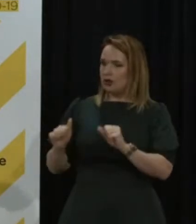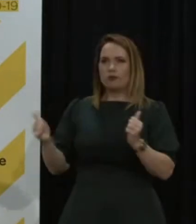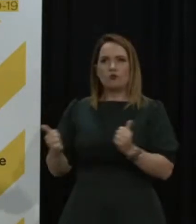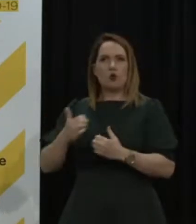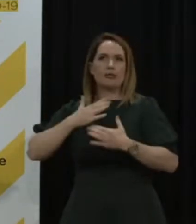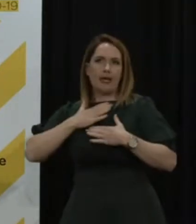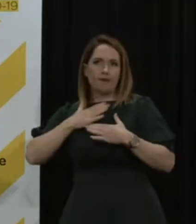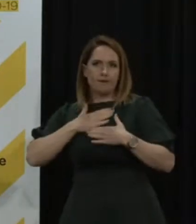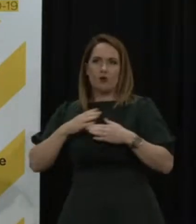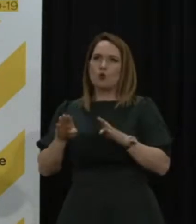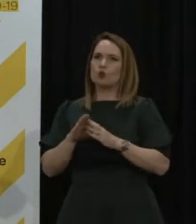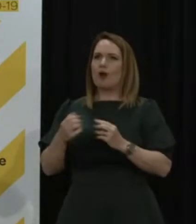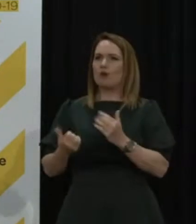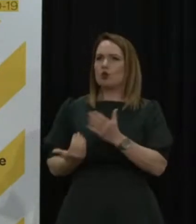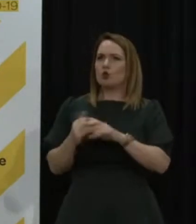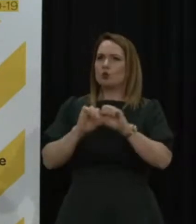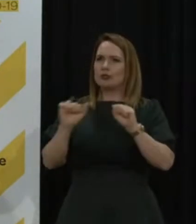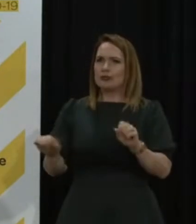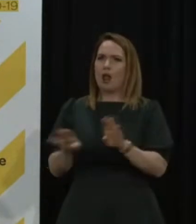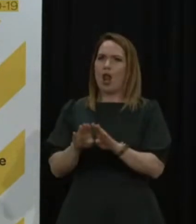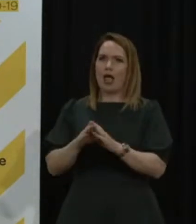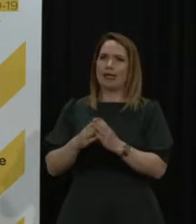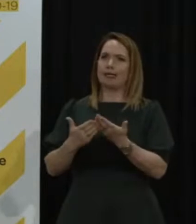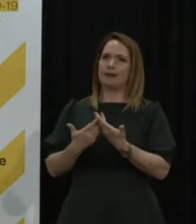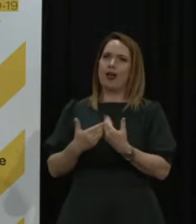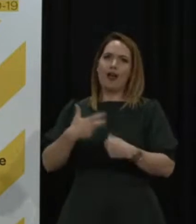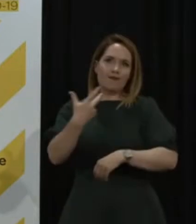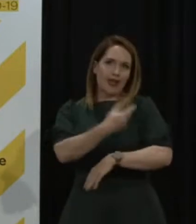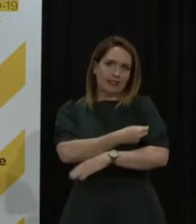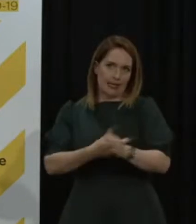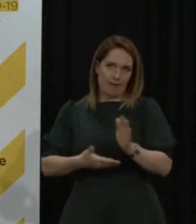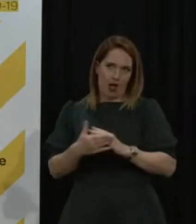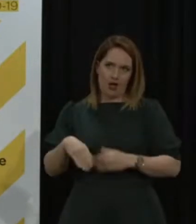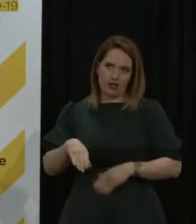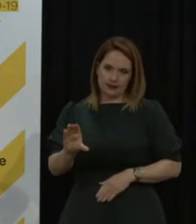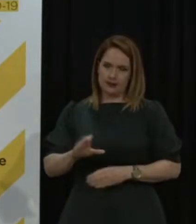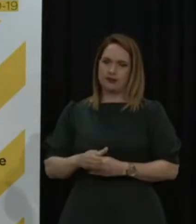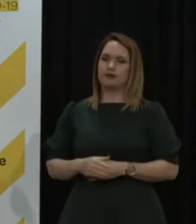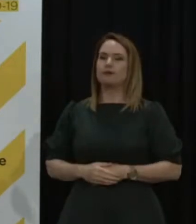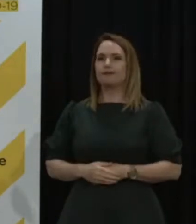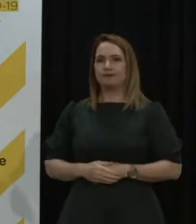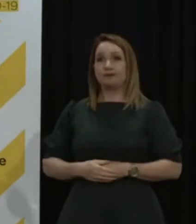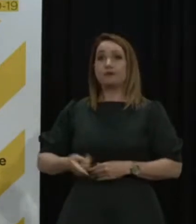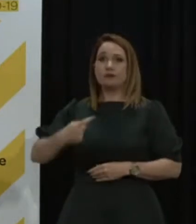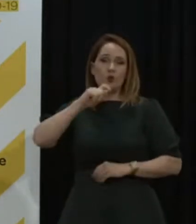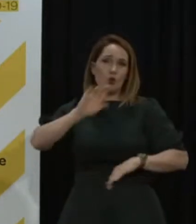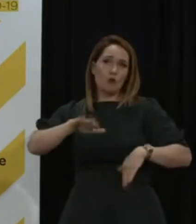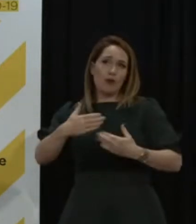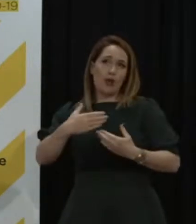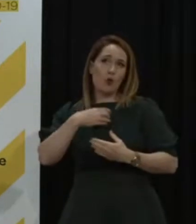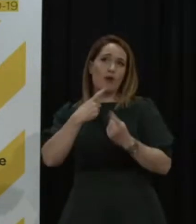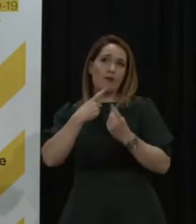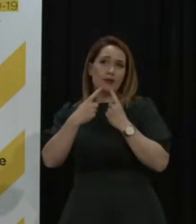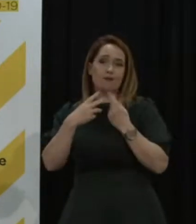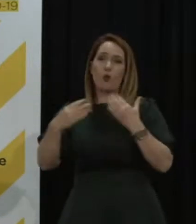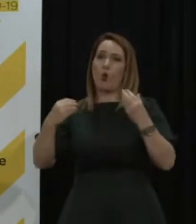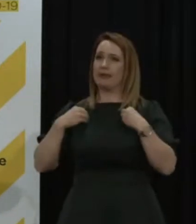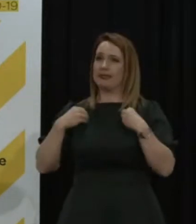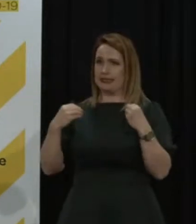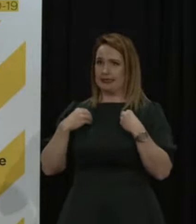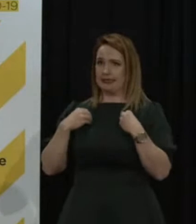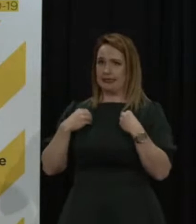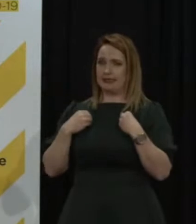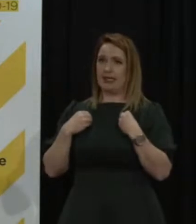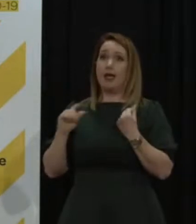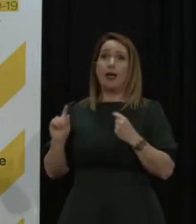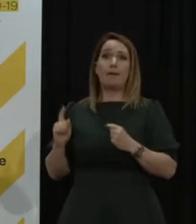passes. First up, we'll provide extra guidance to help businesses prepare. Minister Wood will release a toolkit for